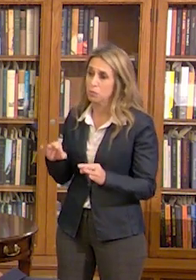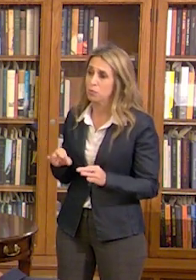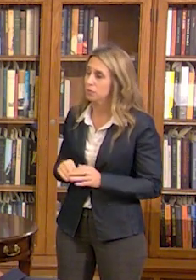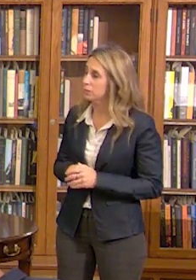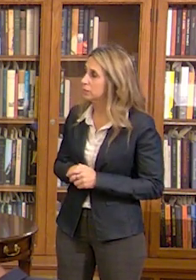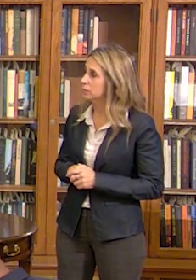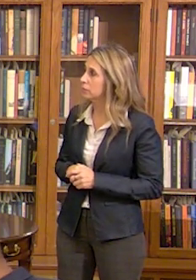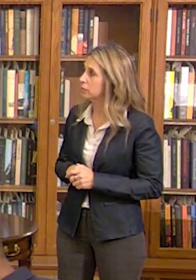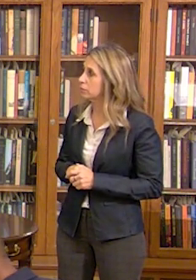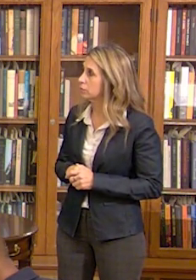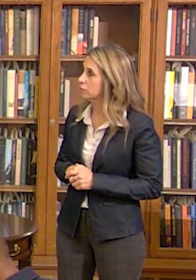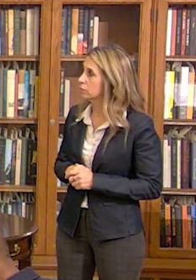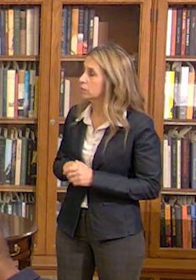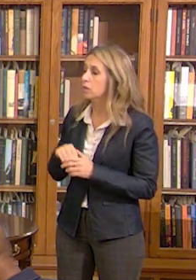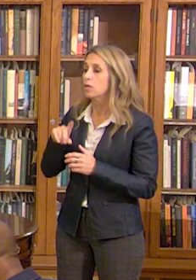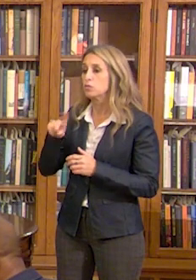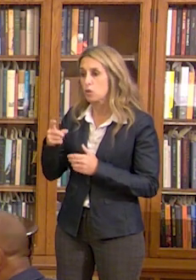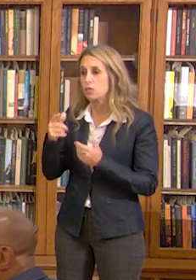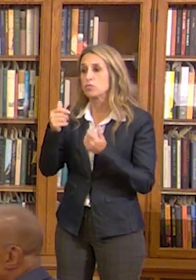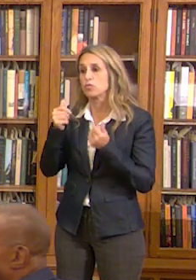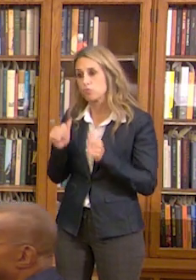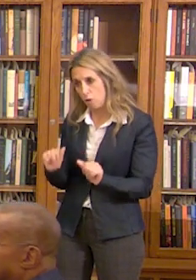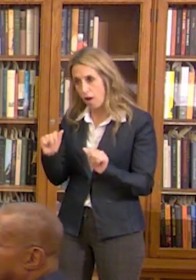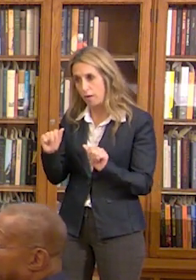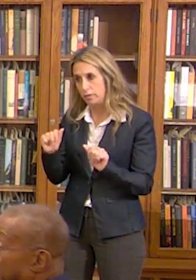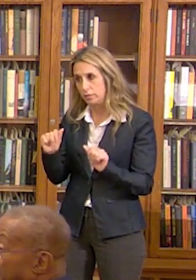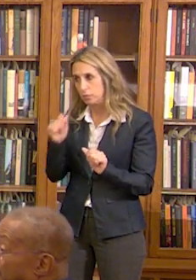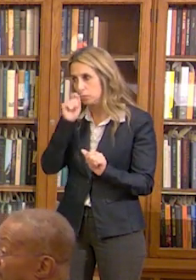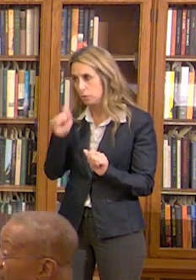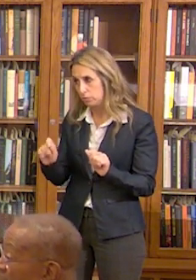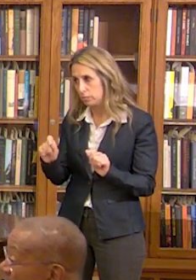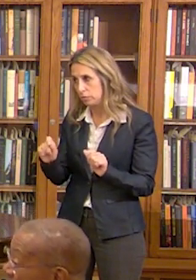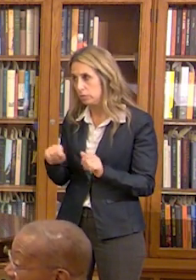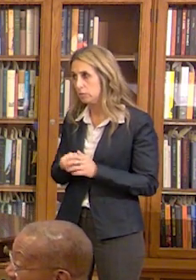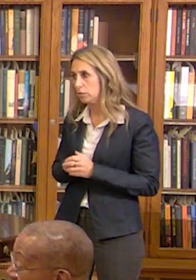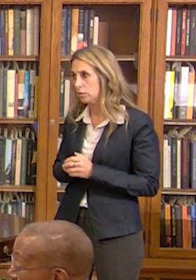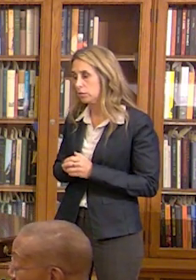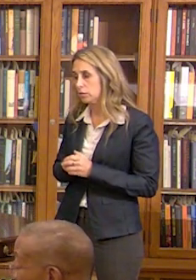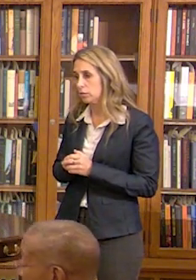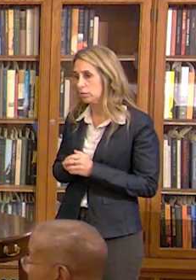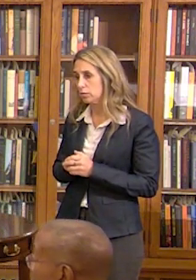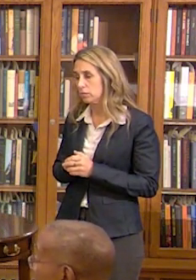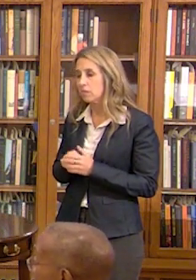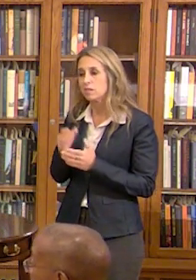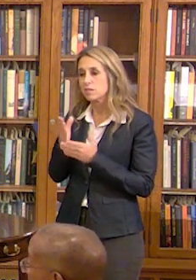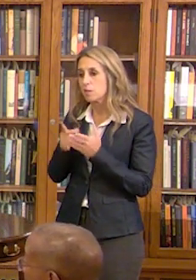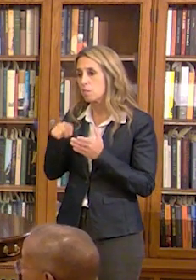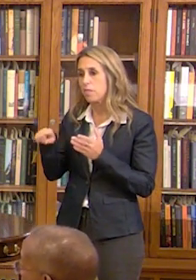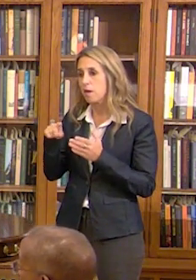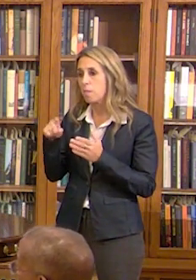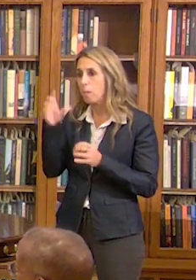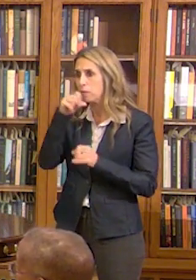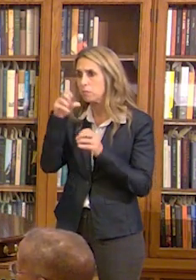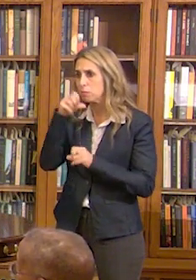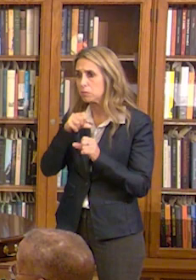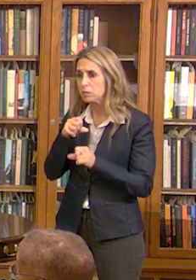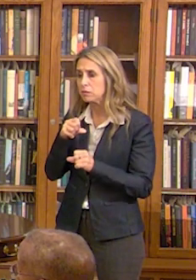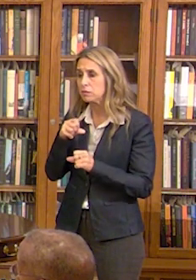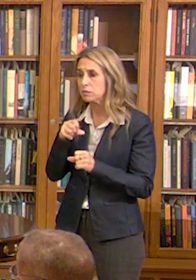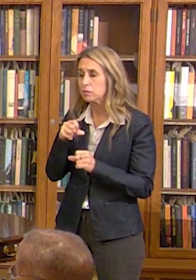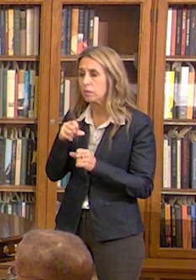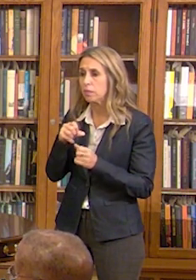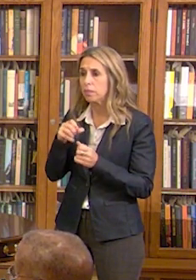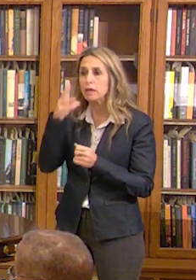perfect you just have to try and a lot of them are missing out because they're so